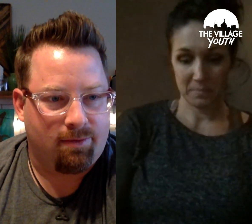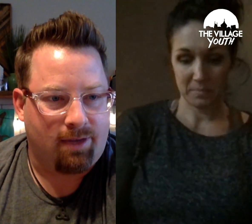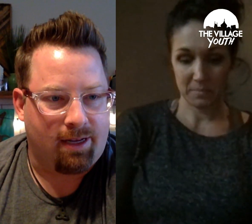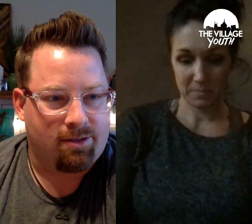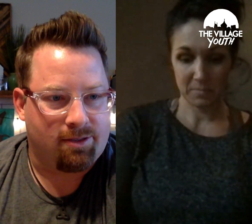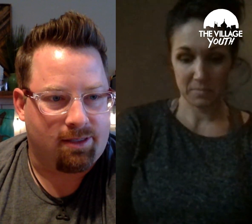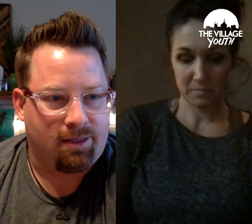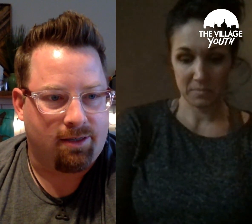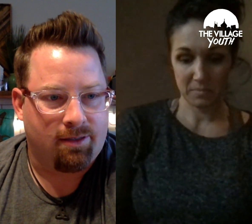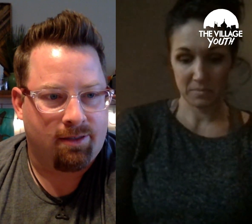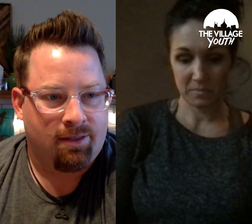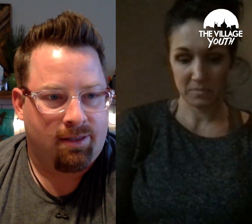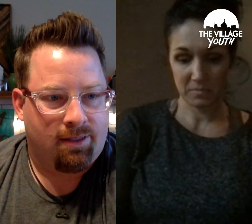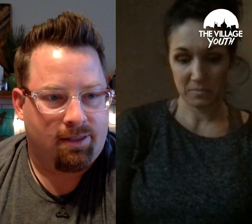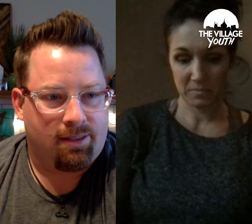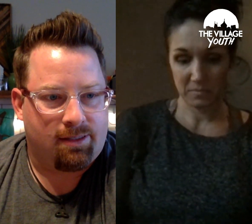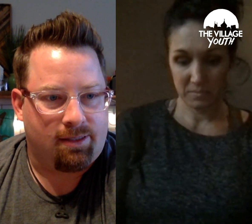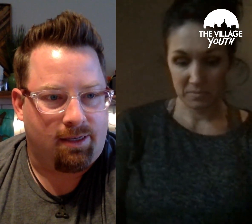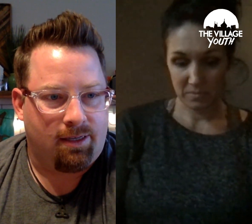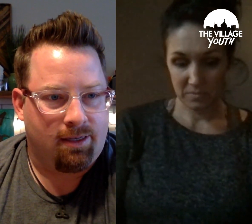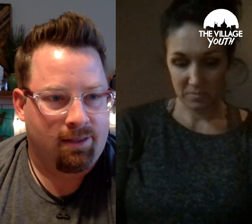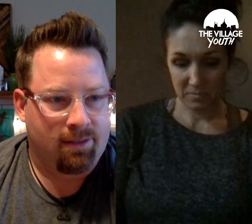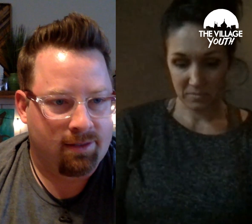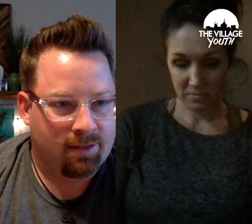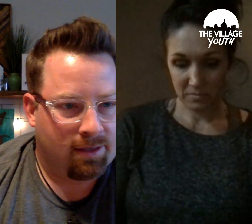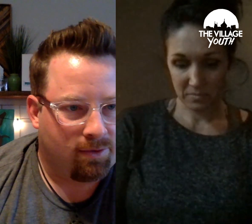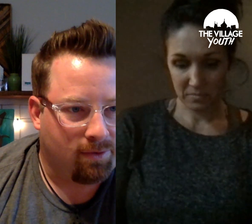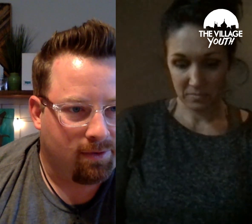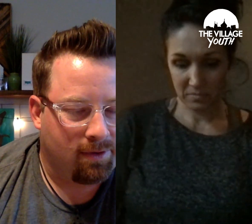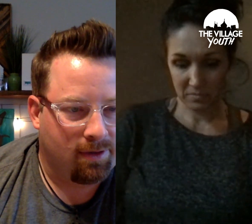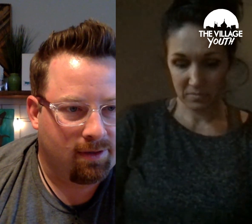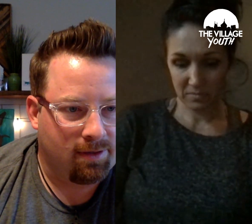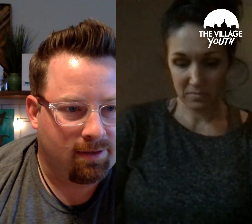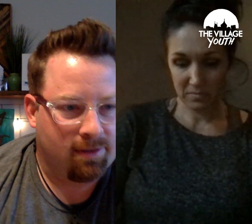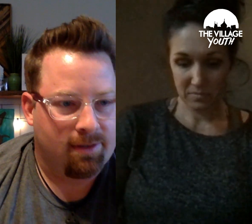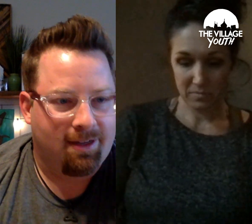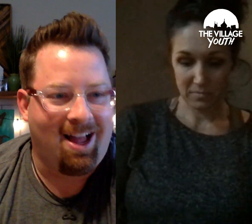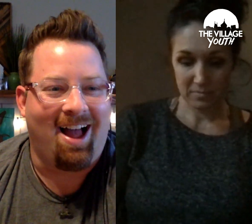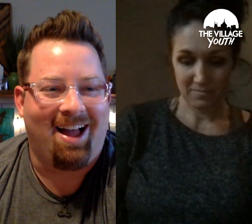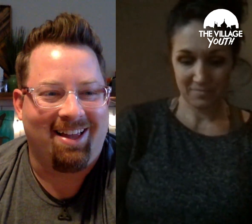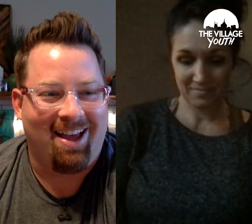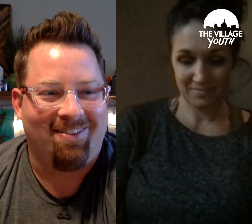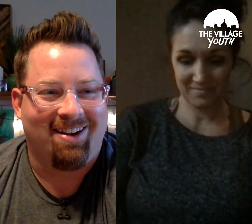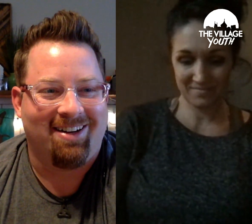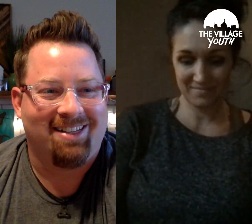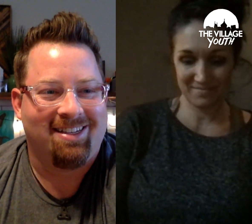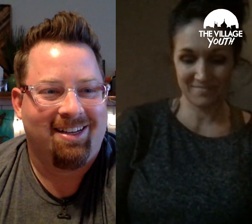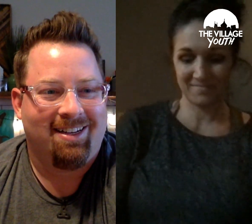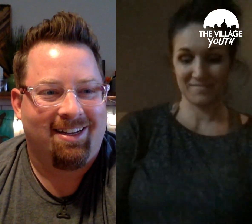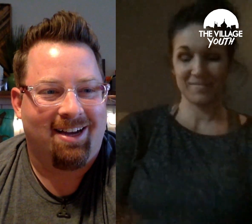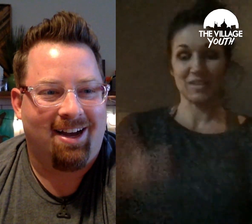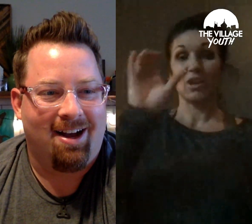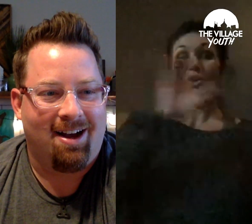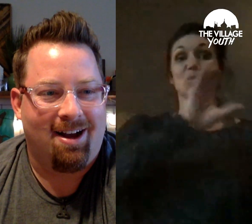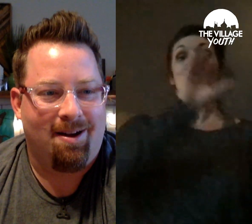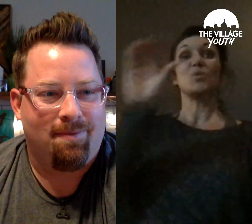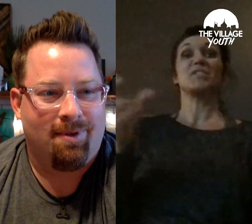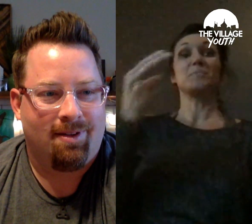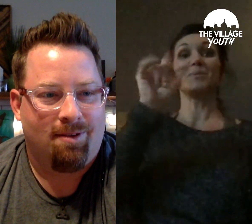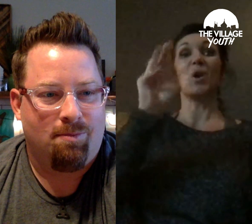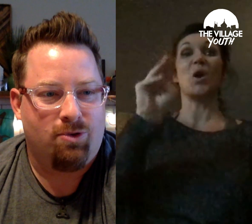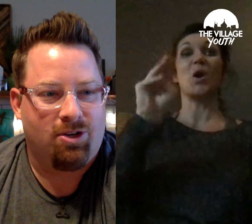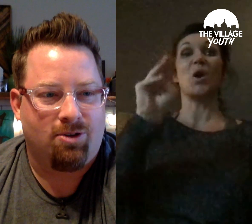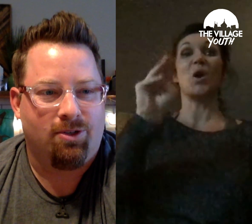some good answers in here. Let's see. Oh, Christmas Hallmark. Look at that. Yeah, there it is.